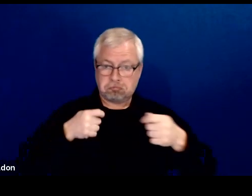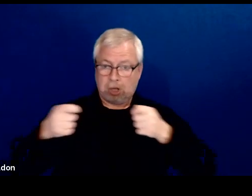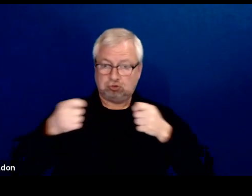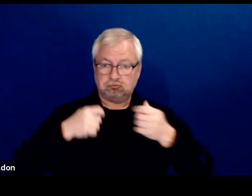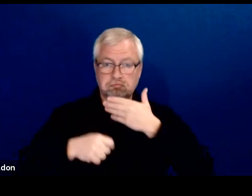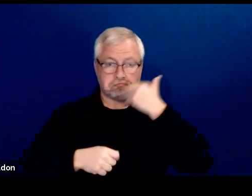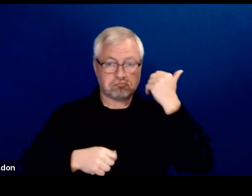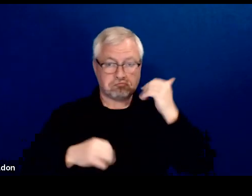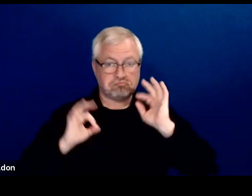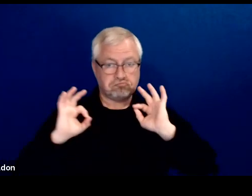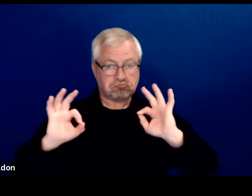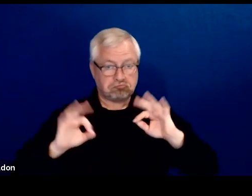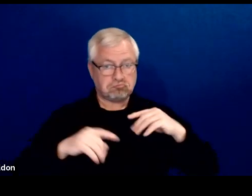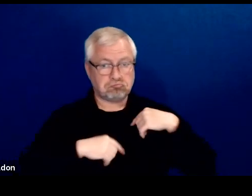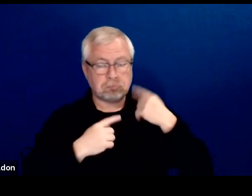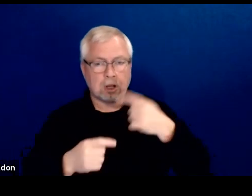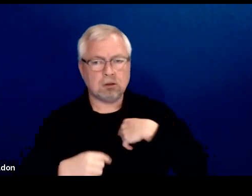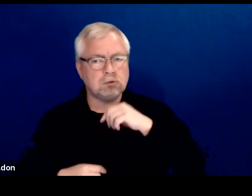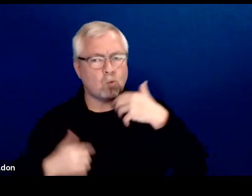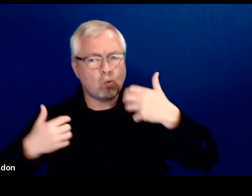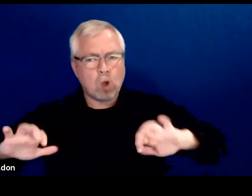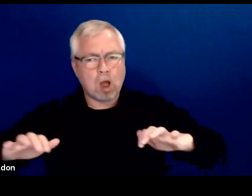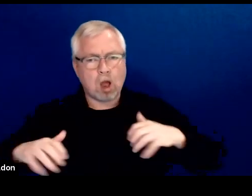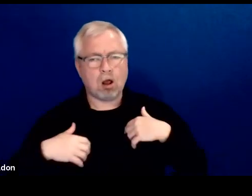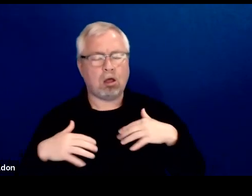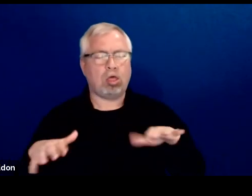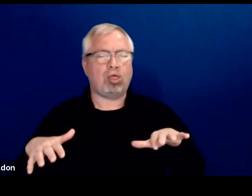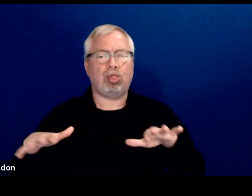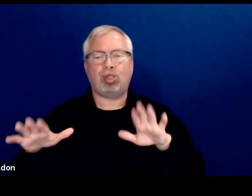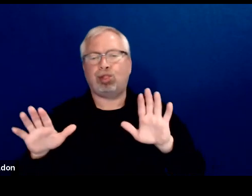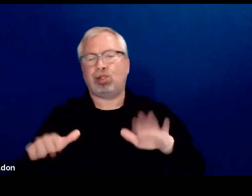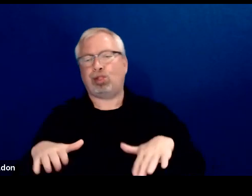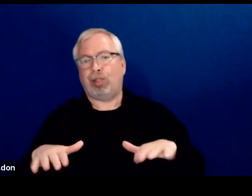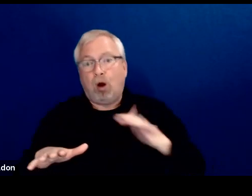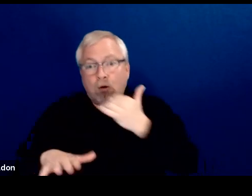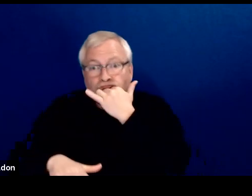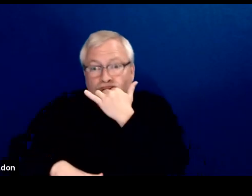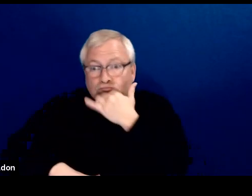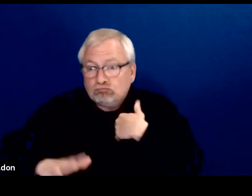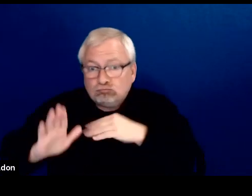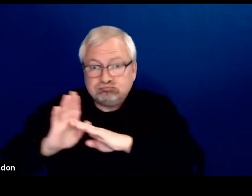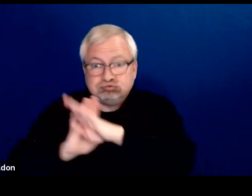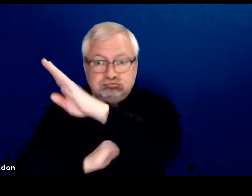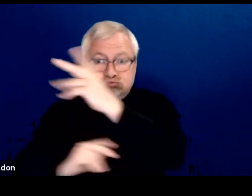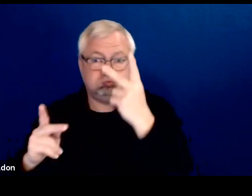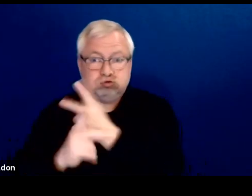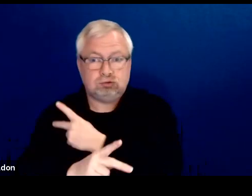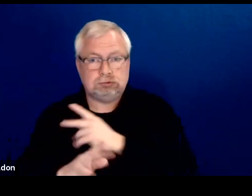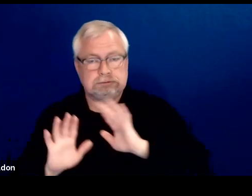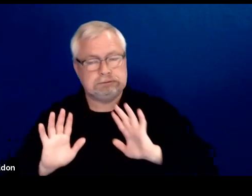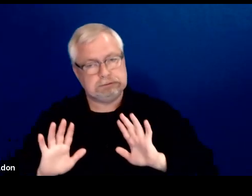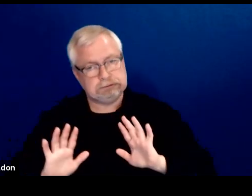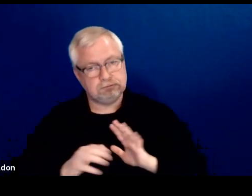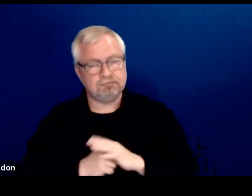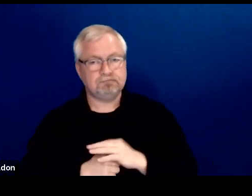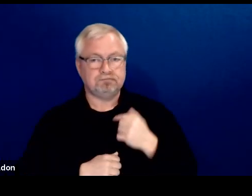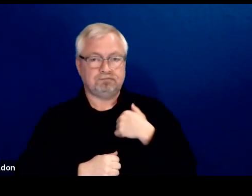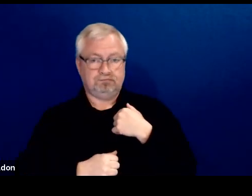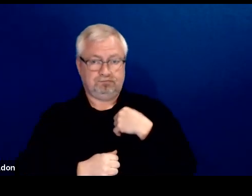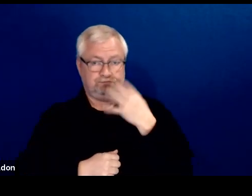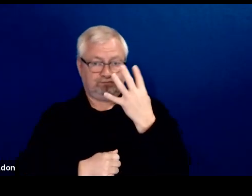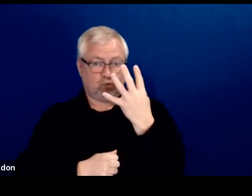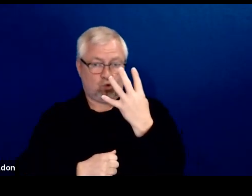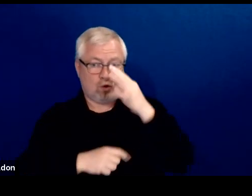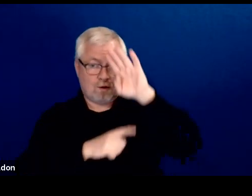fast. It's a bit like this. If we send 4 fire departments to a small wildfire and put it out, we can